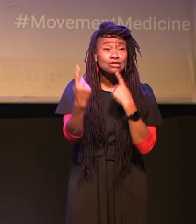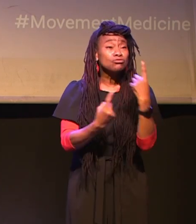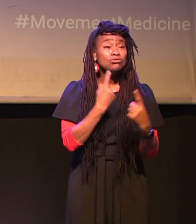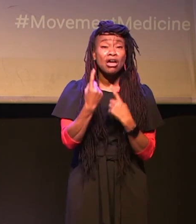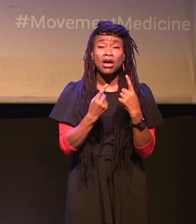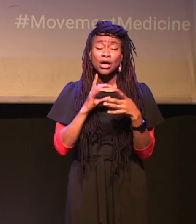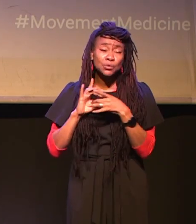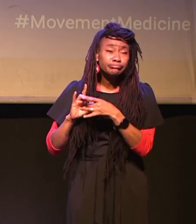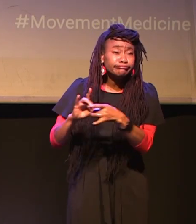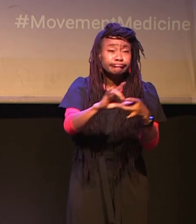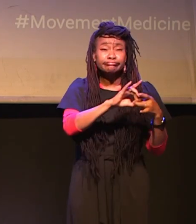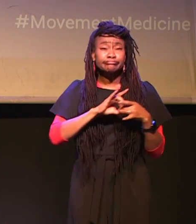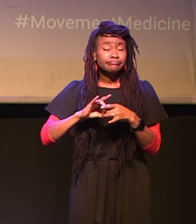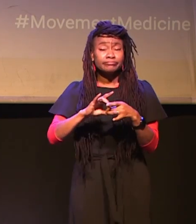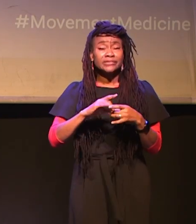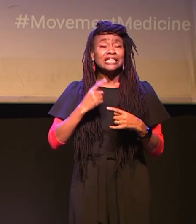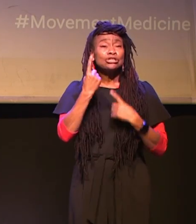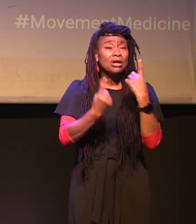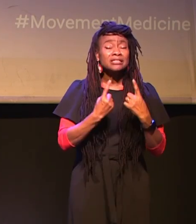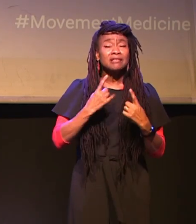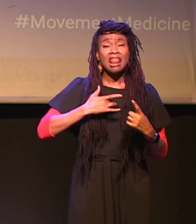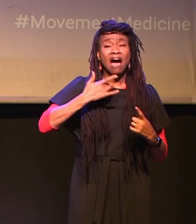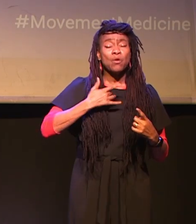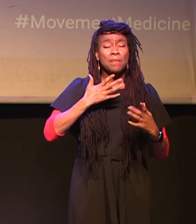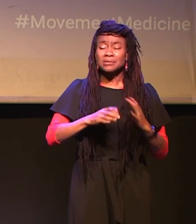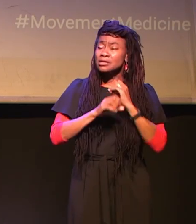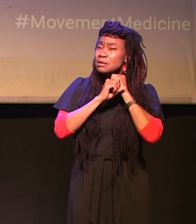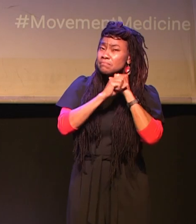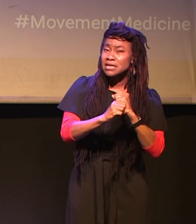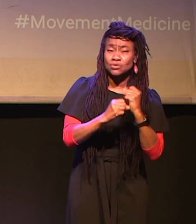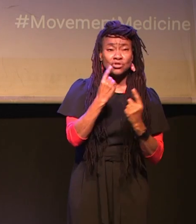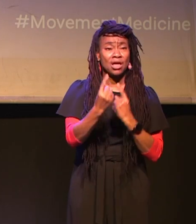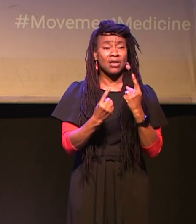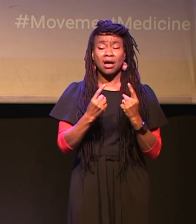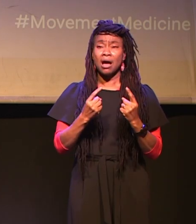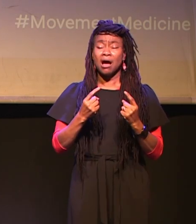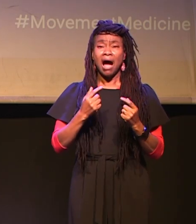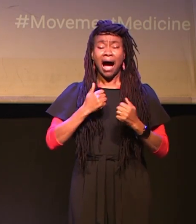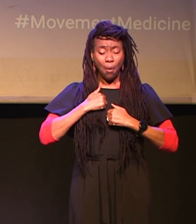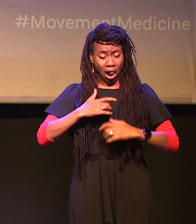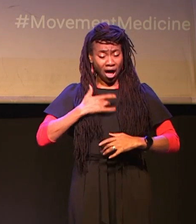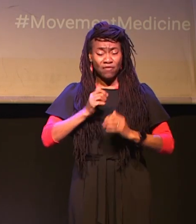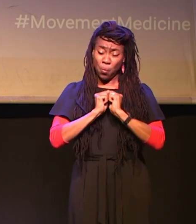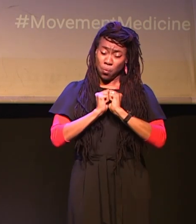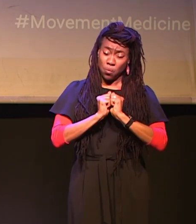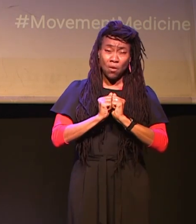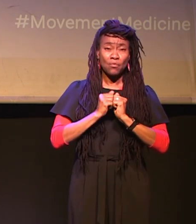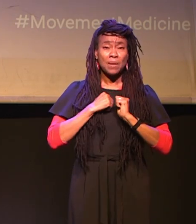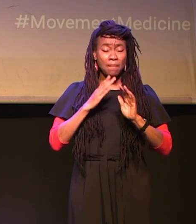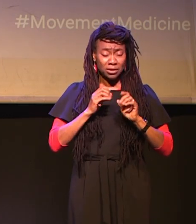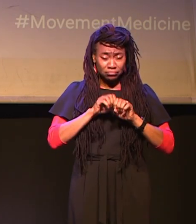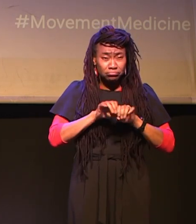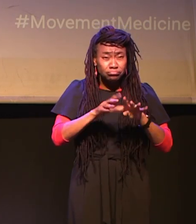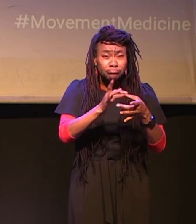to commit to each other's life and to be life affirming. And the thing that I'm trying to practice